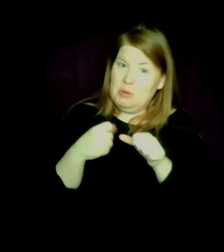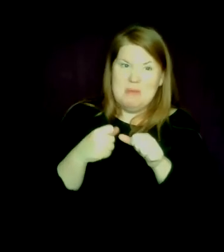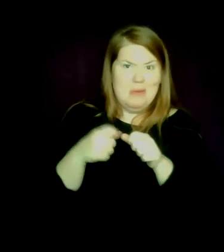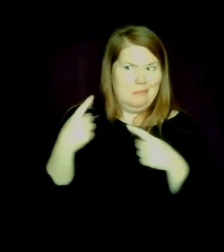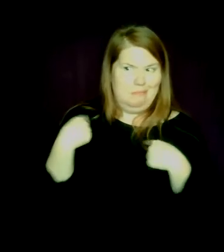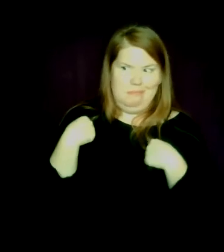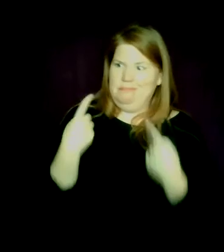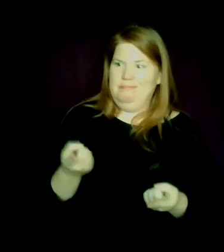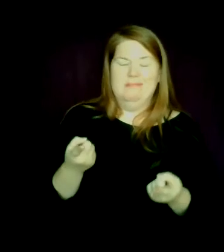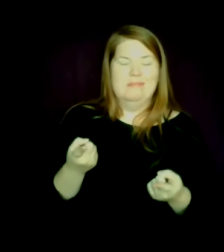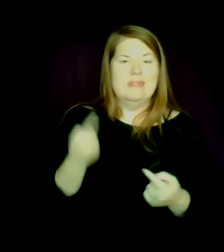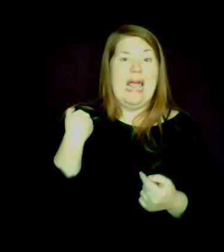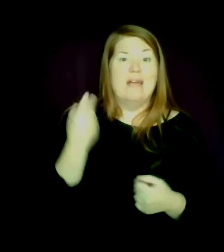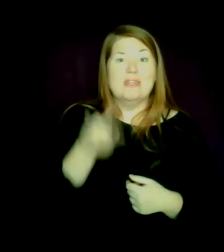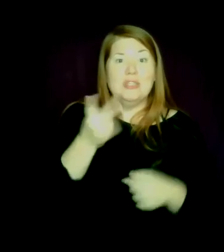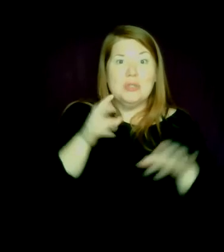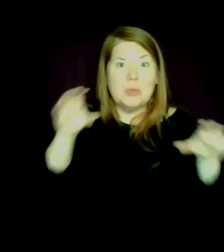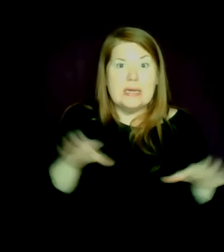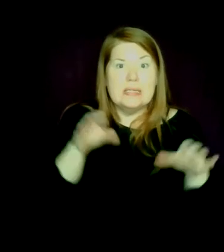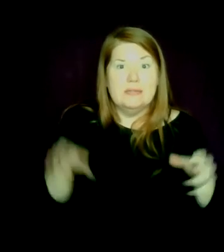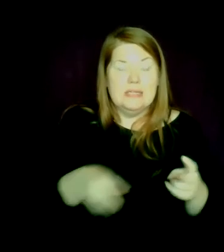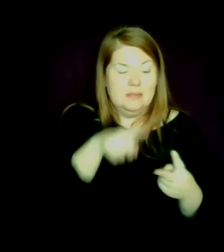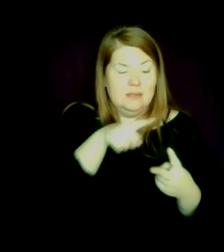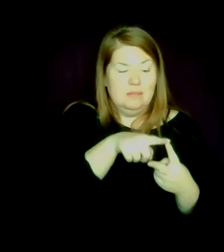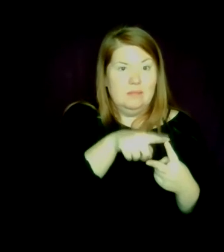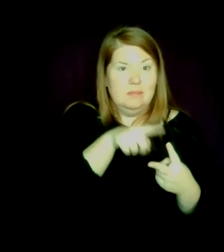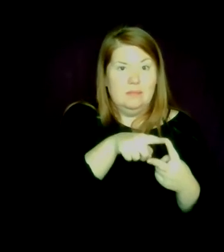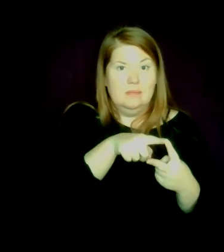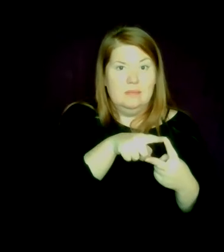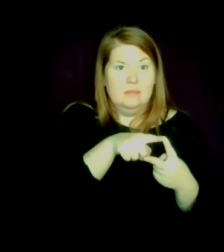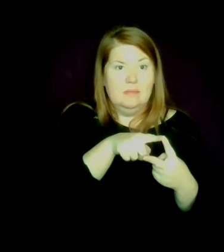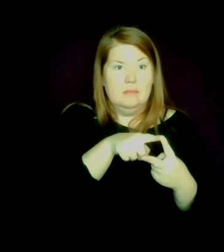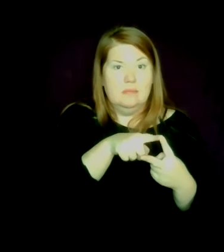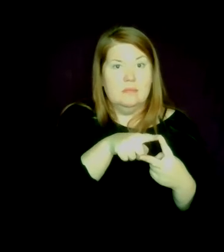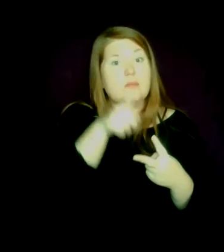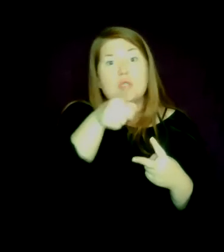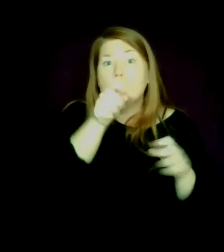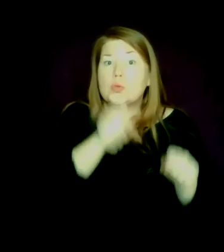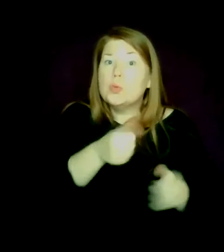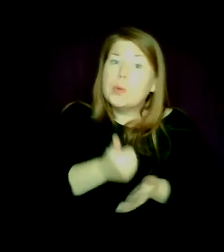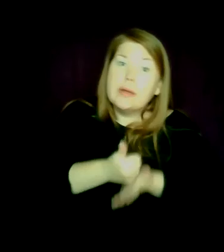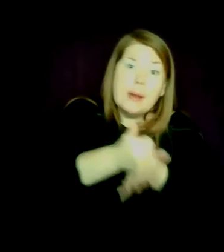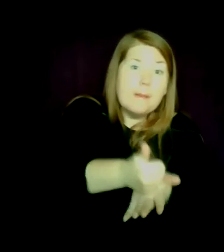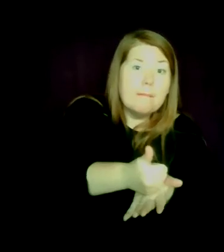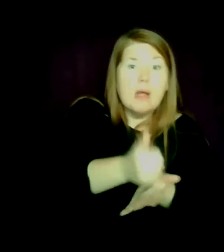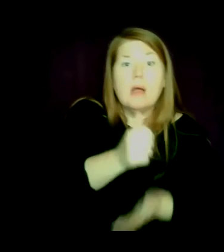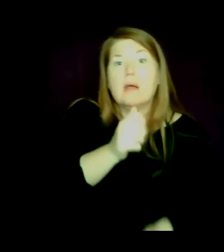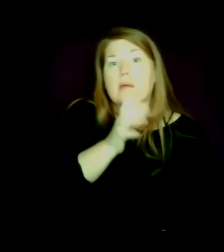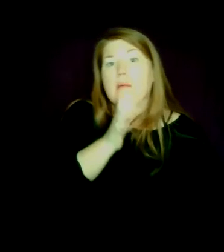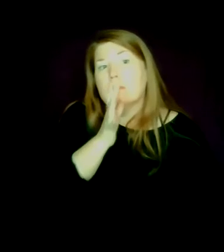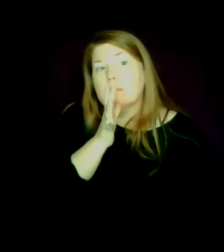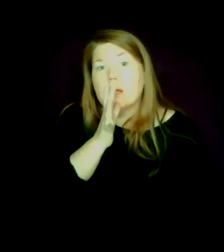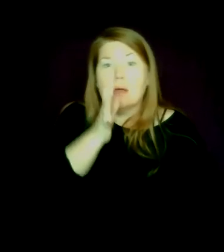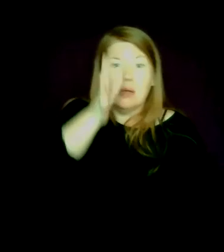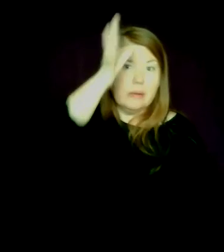you can do. Number 1, you can help your mom or dad do something like Shauna did.